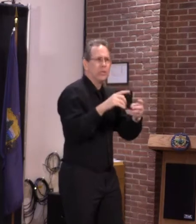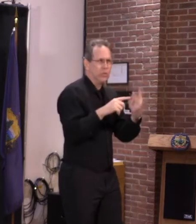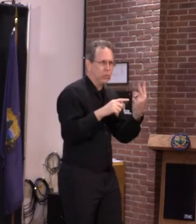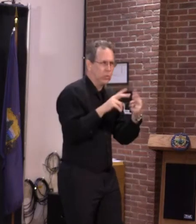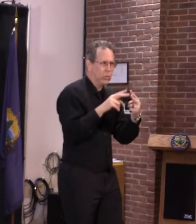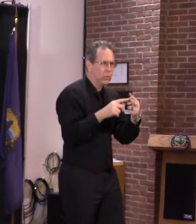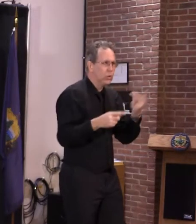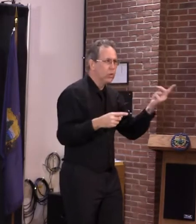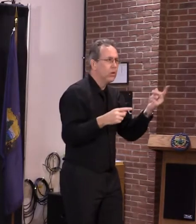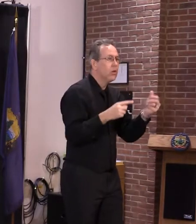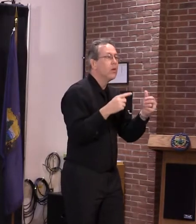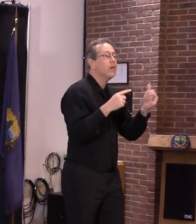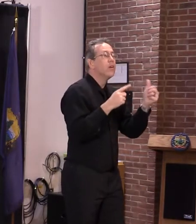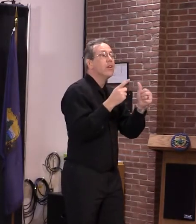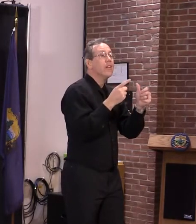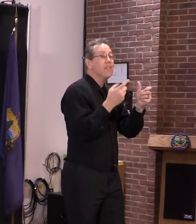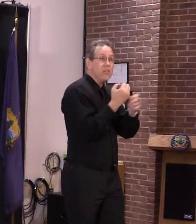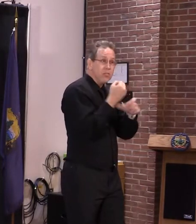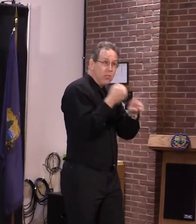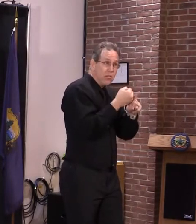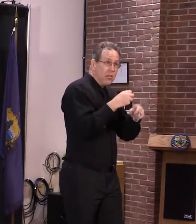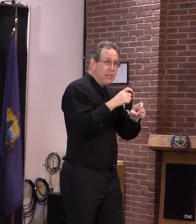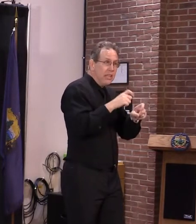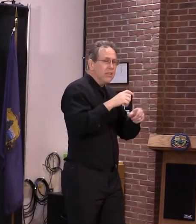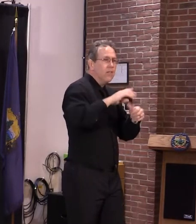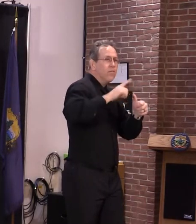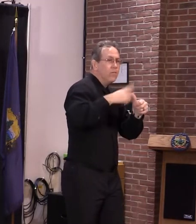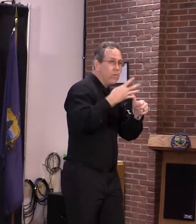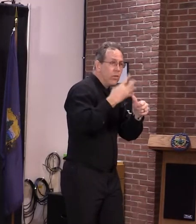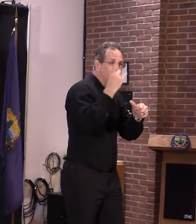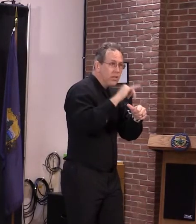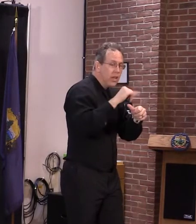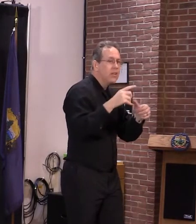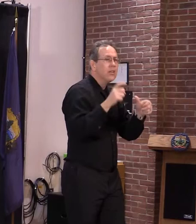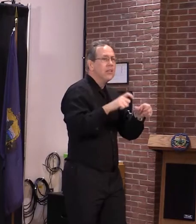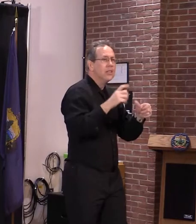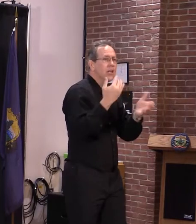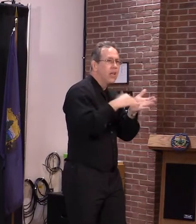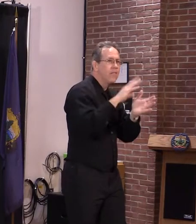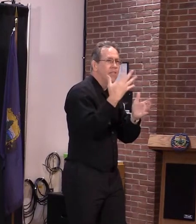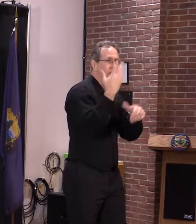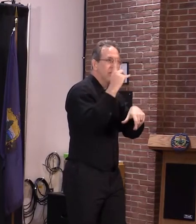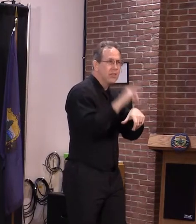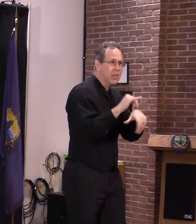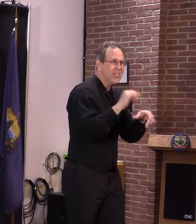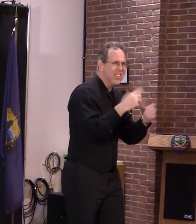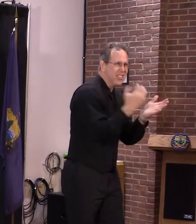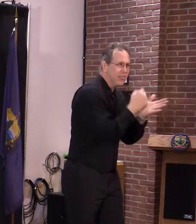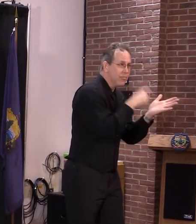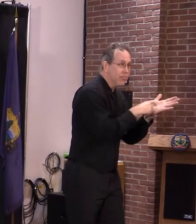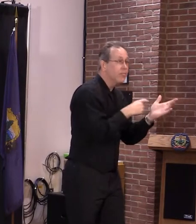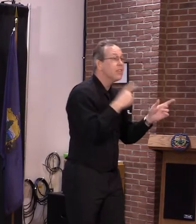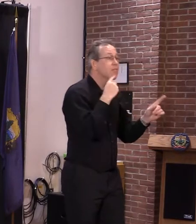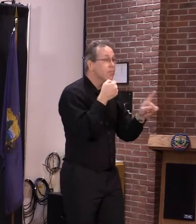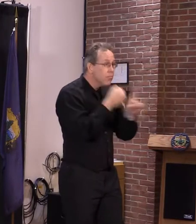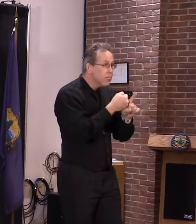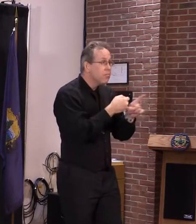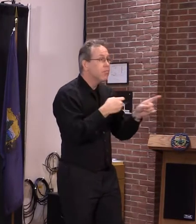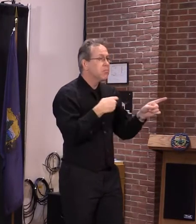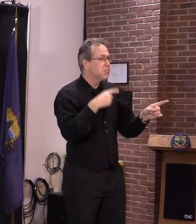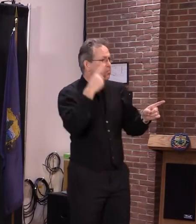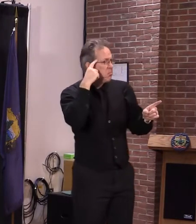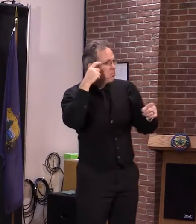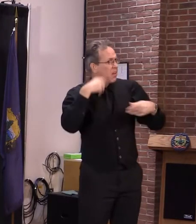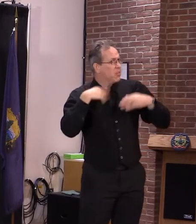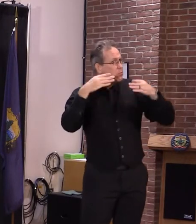Unvaccinated individuals who are presumed contacts are eligible to take home 5 tests, which would be administered daily. They too would continue to attend